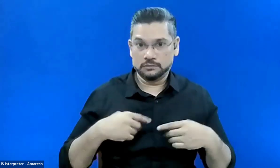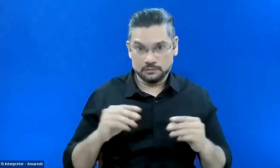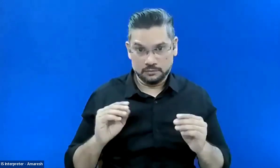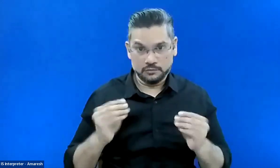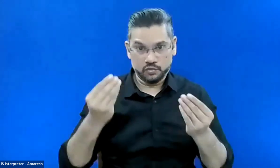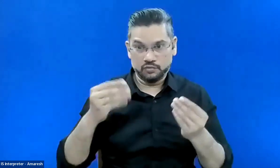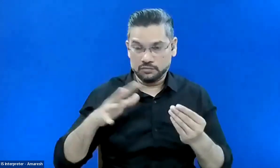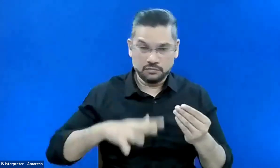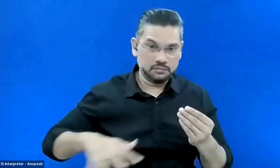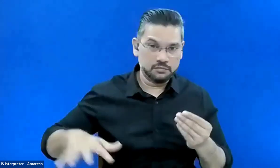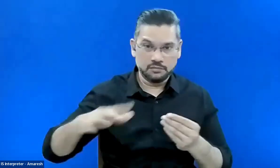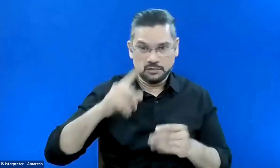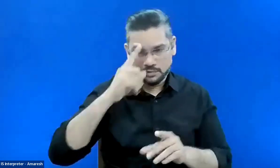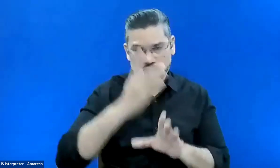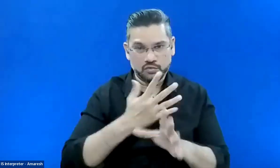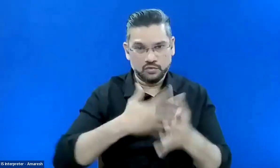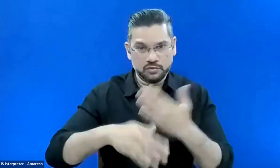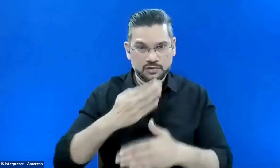So,